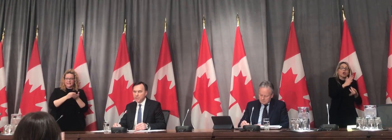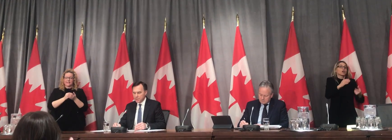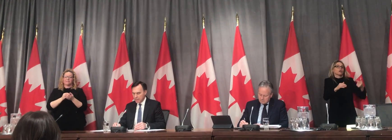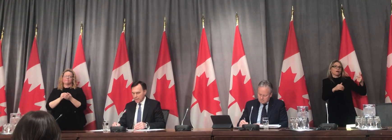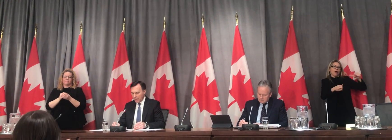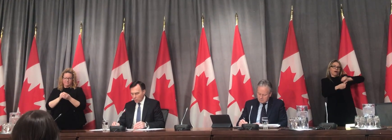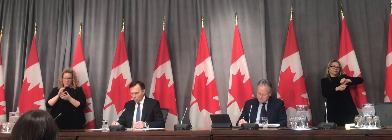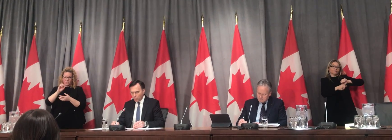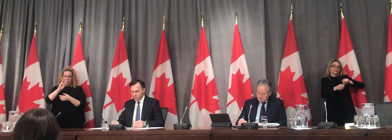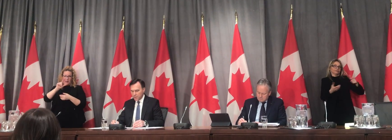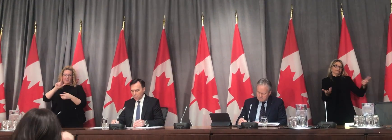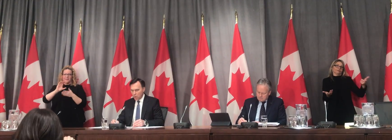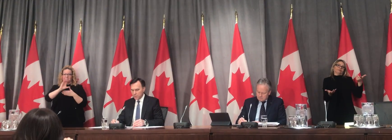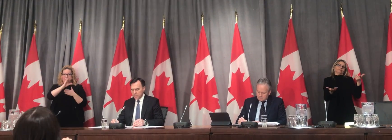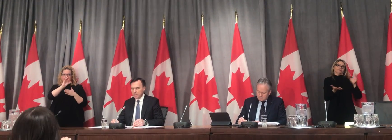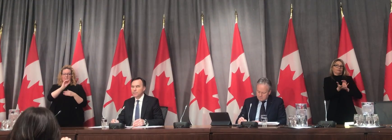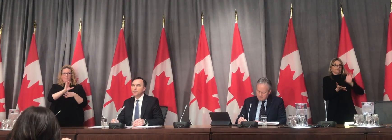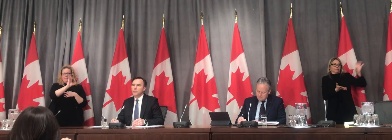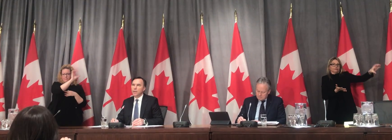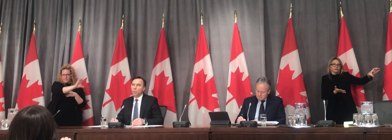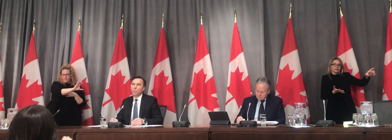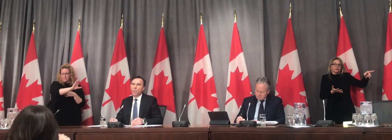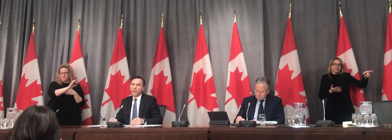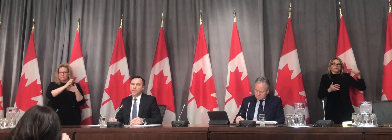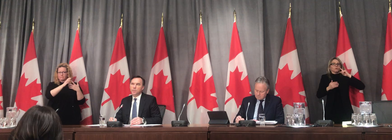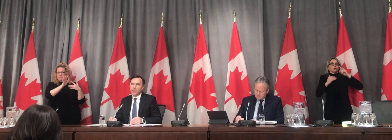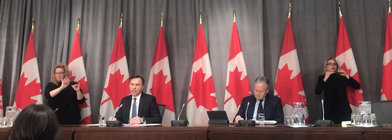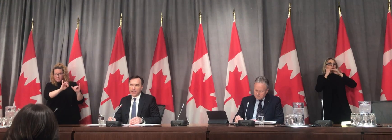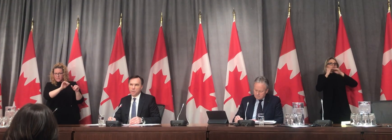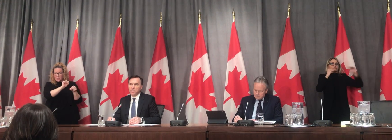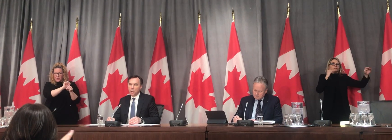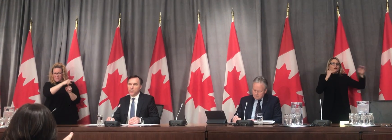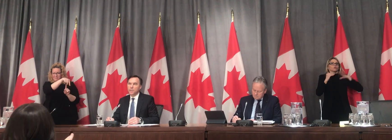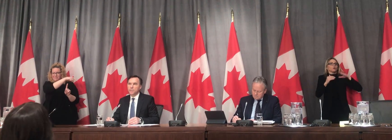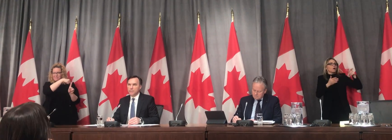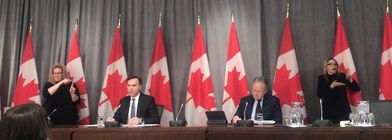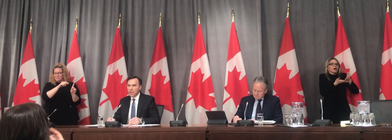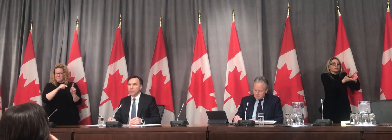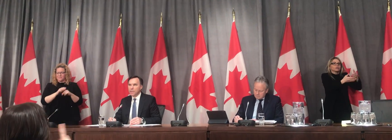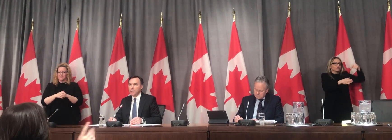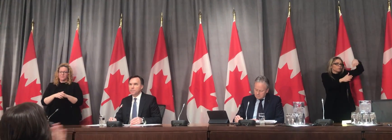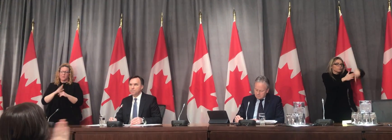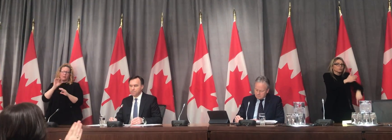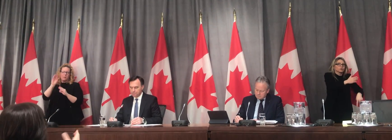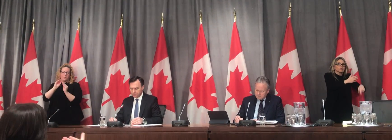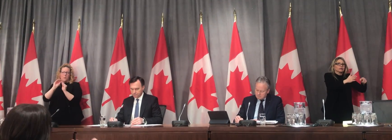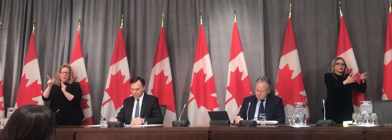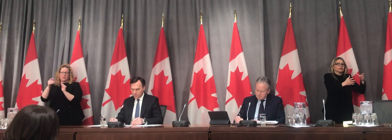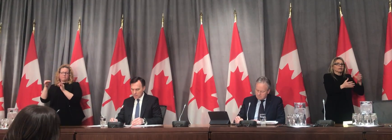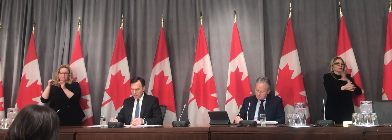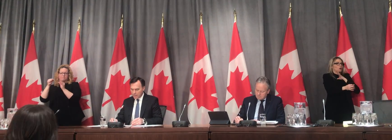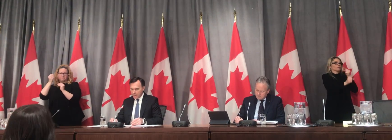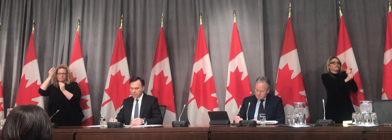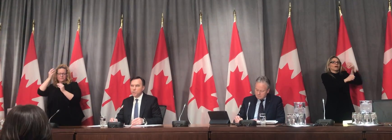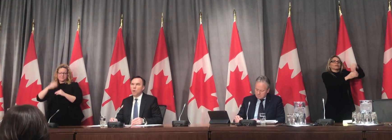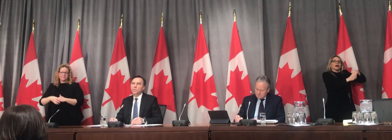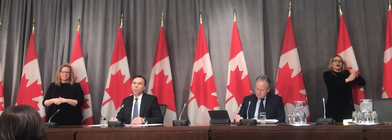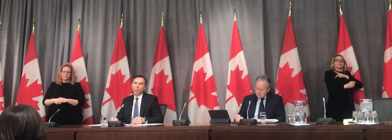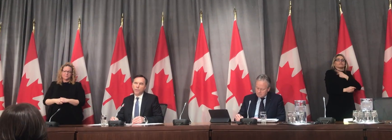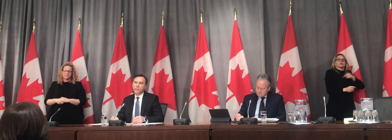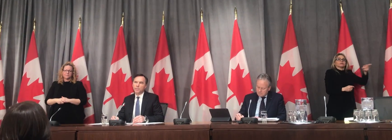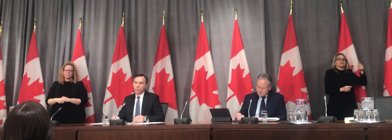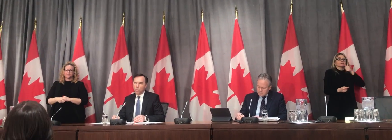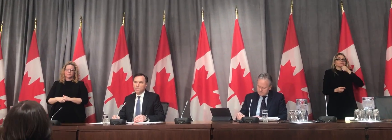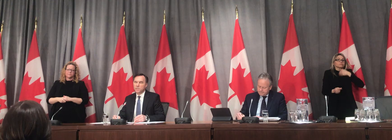both companies and workers in the province. We'll be ready to make an announcement on this in the coming days. Canadians are